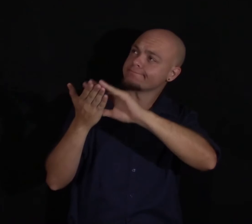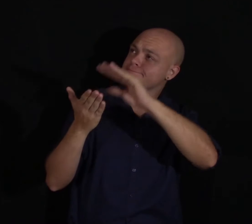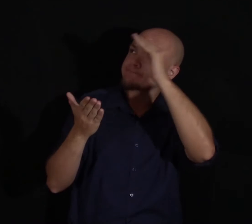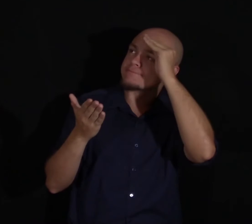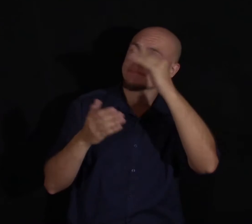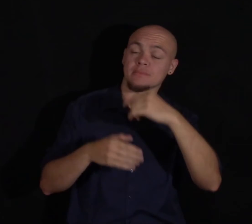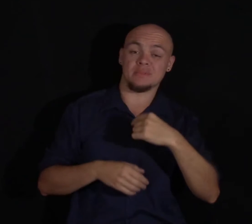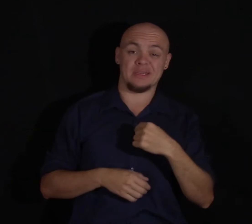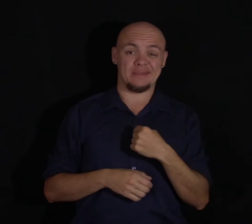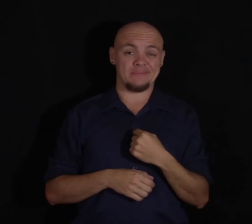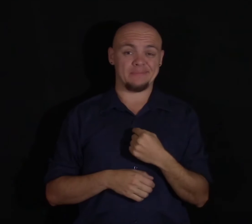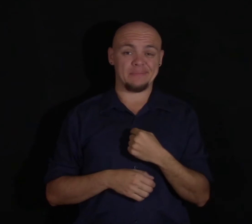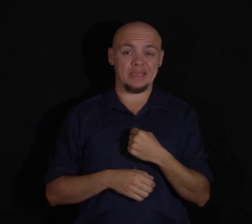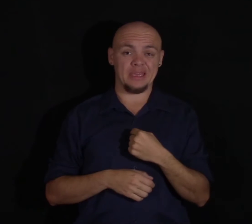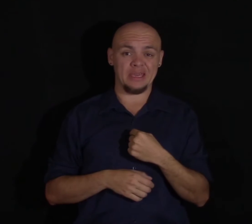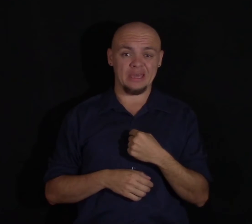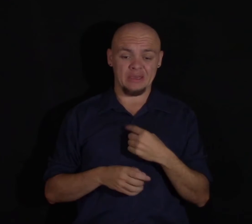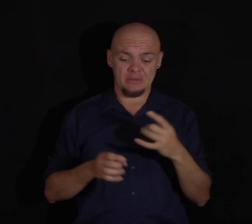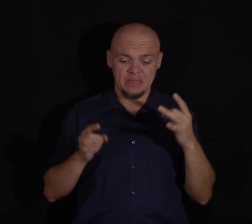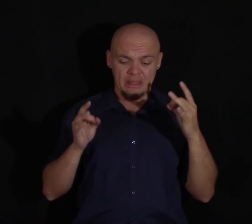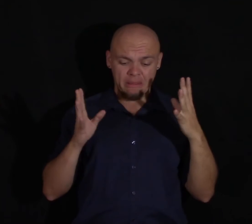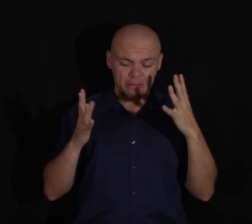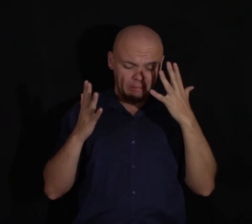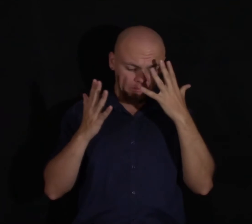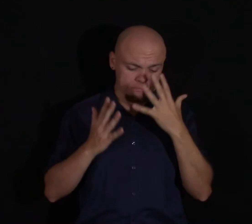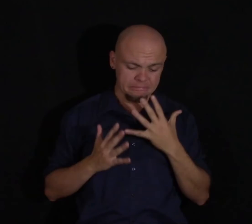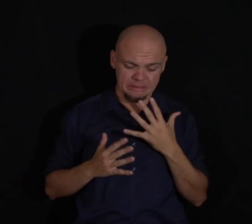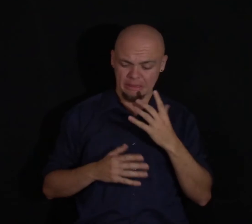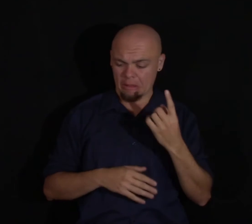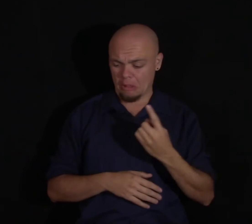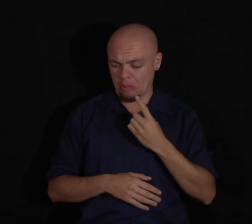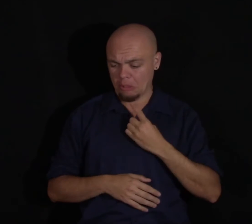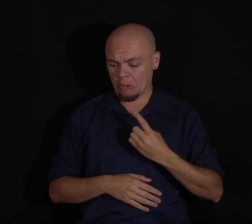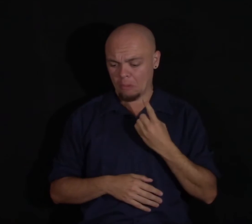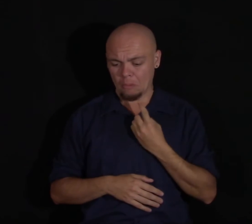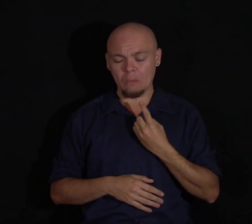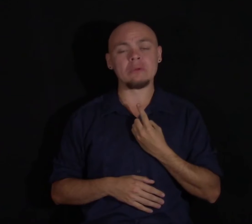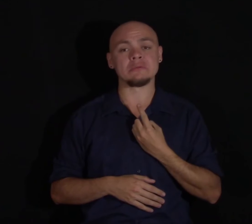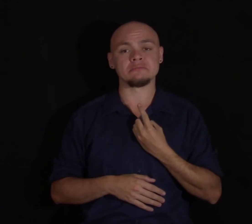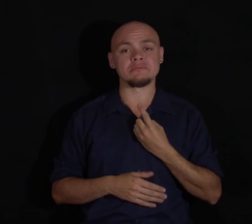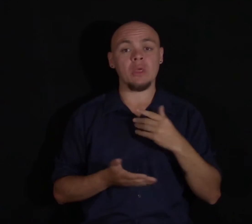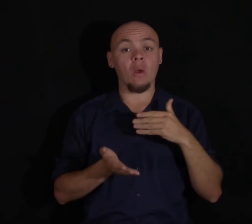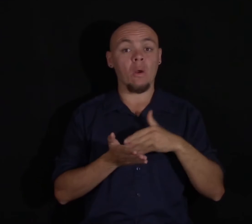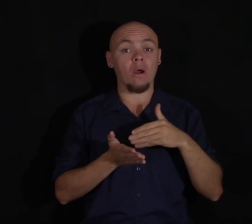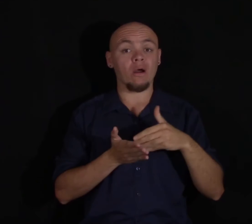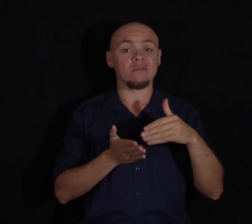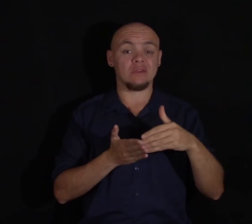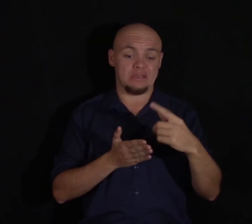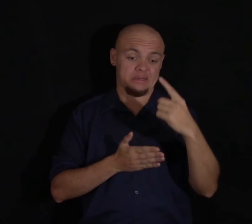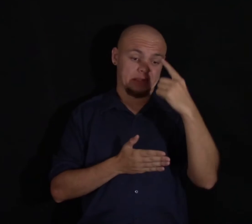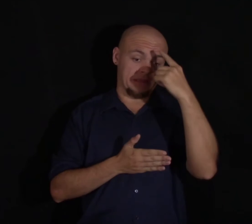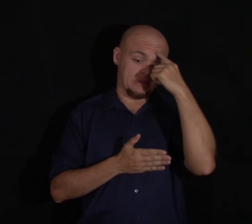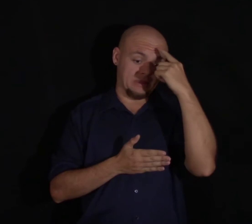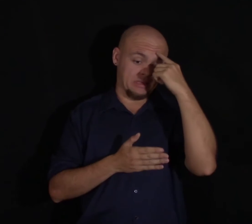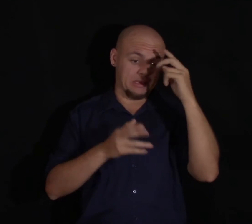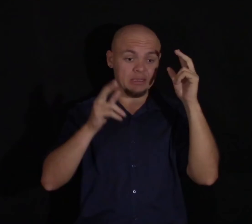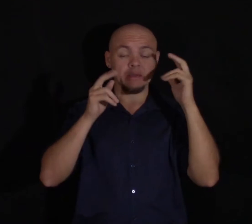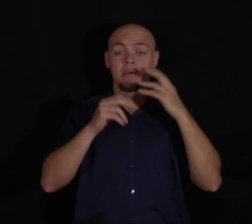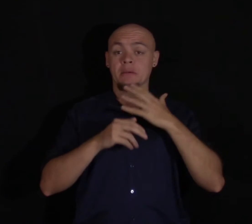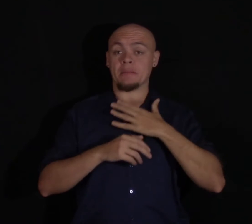was wretched, helpless, and alone. Many times I considered Satan as the fitter emblem of my condition, for